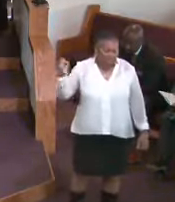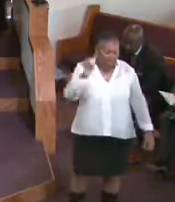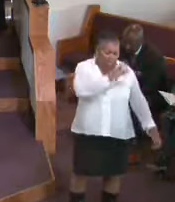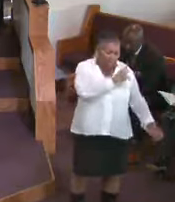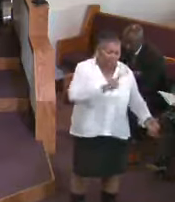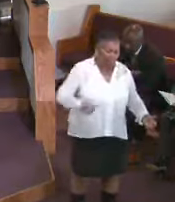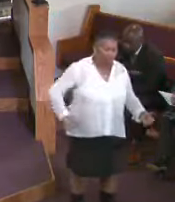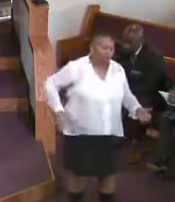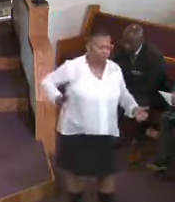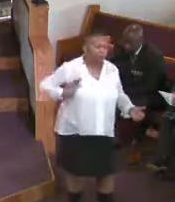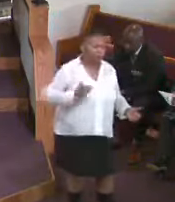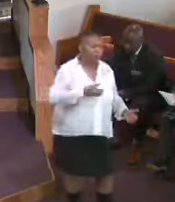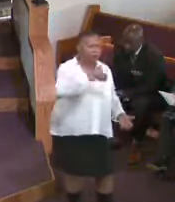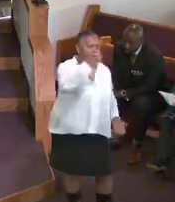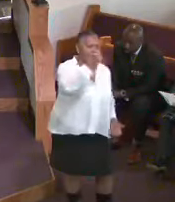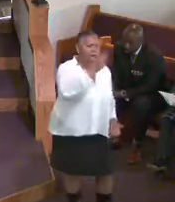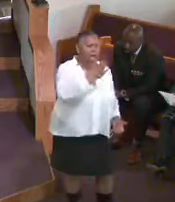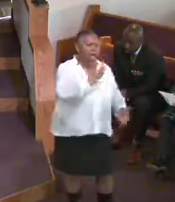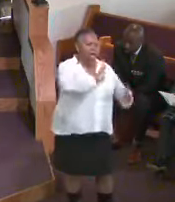almighty. Yes, the Lord.